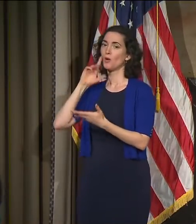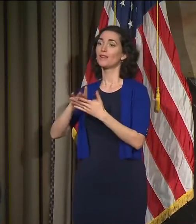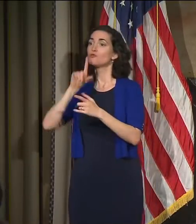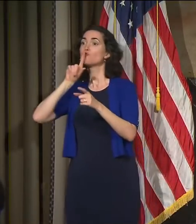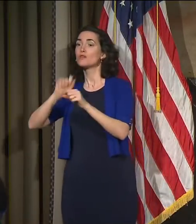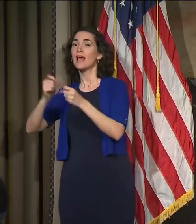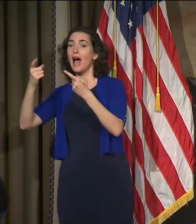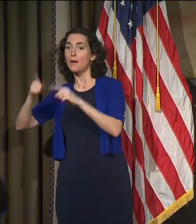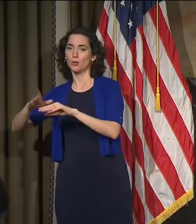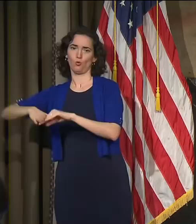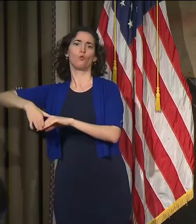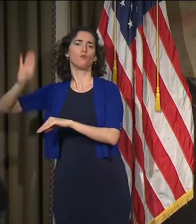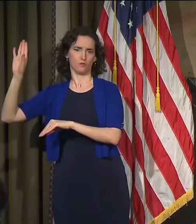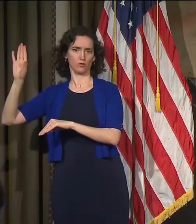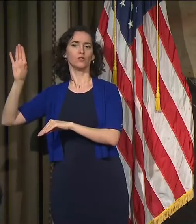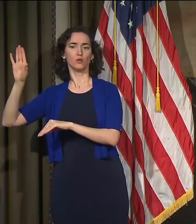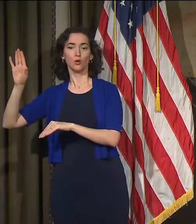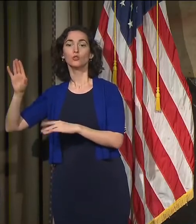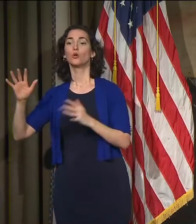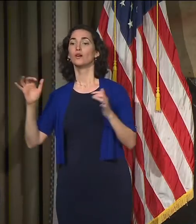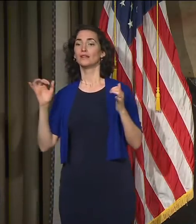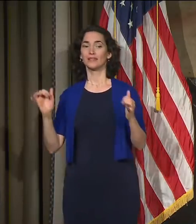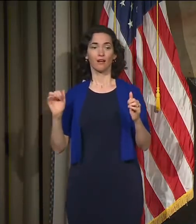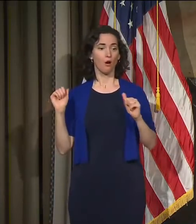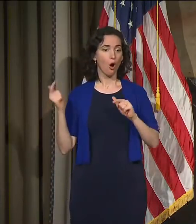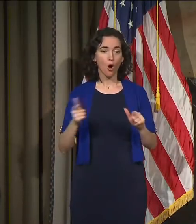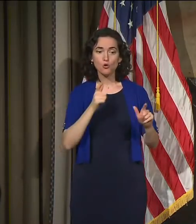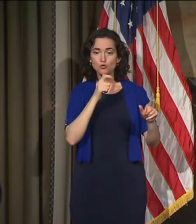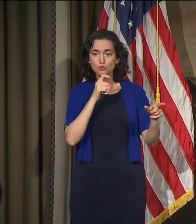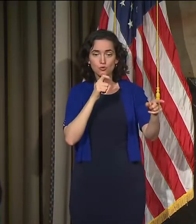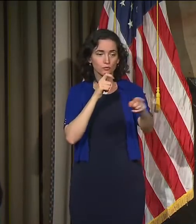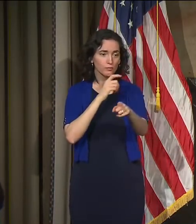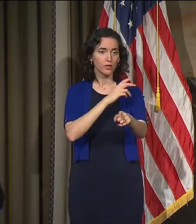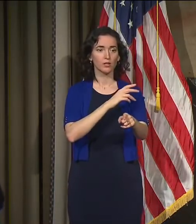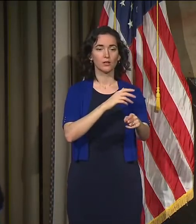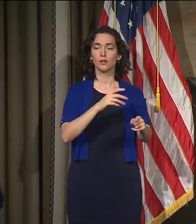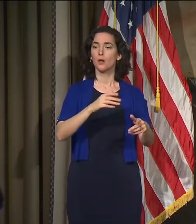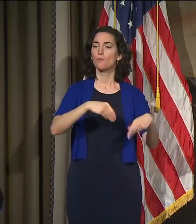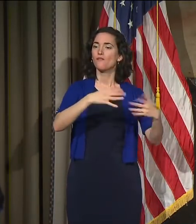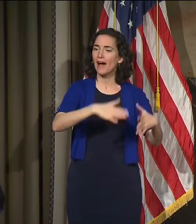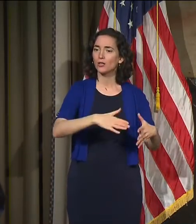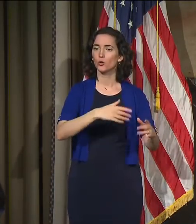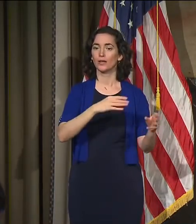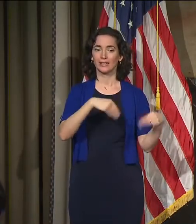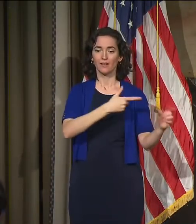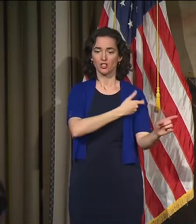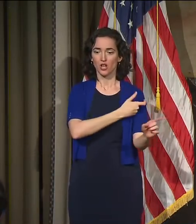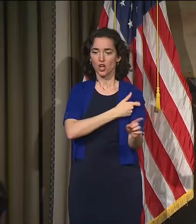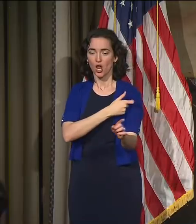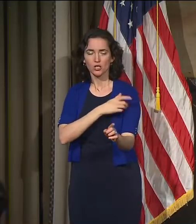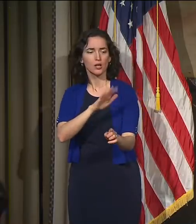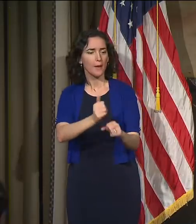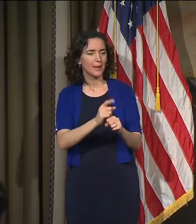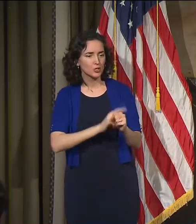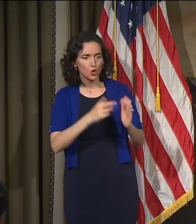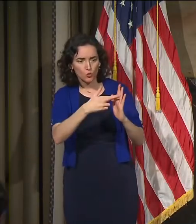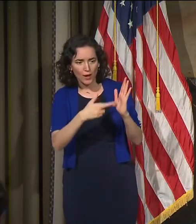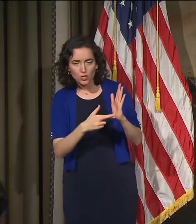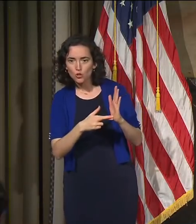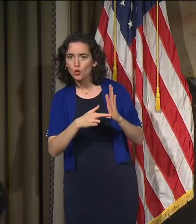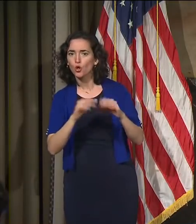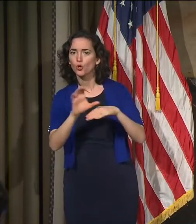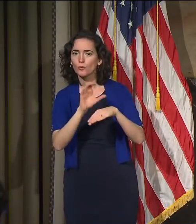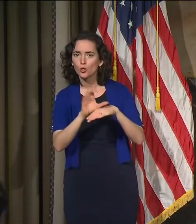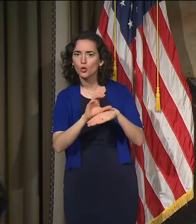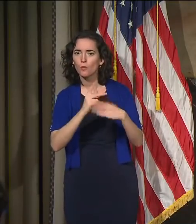And we're working through the process of getting all the enrolled providers who are actually administering these vaccines onto links, working out the kinks